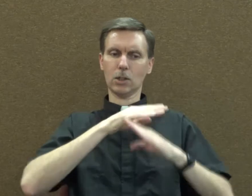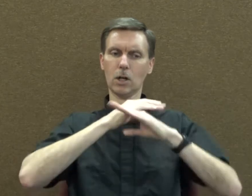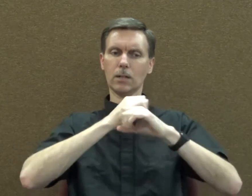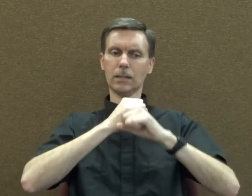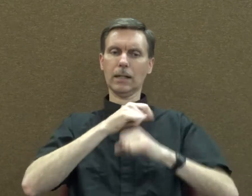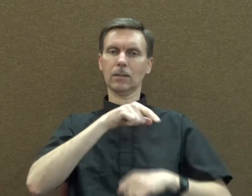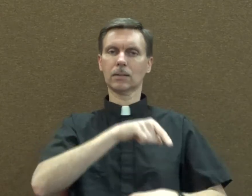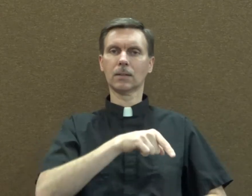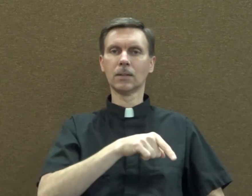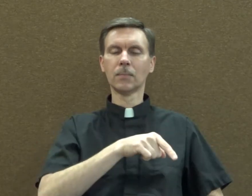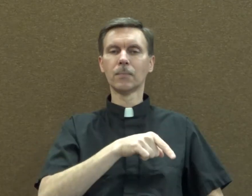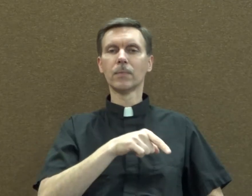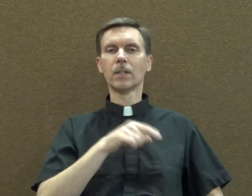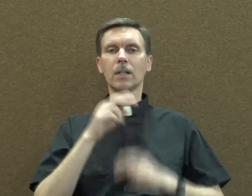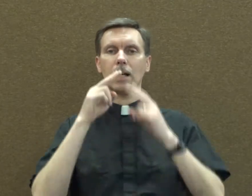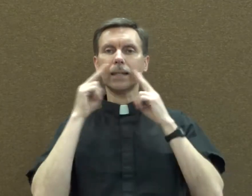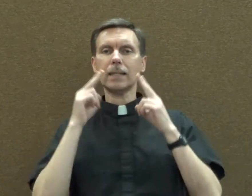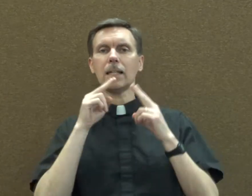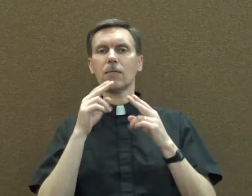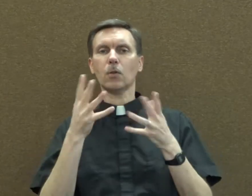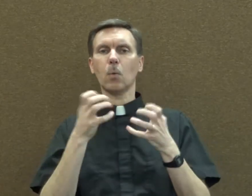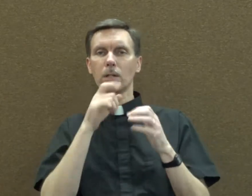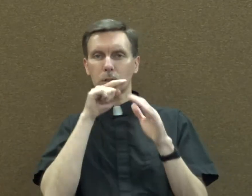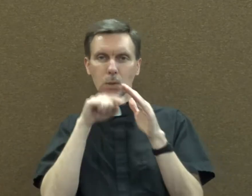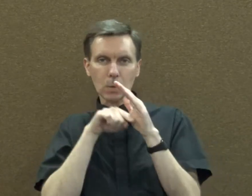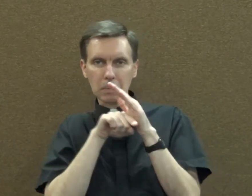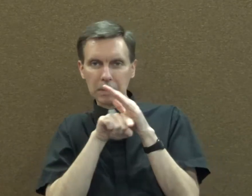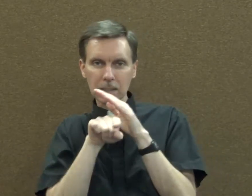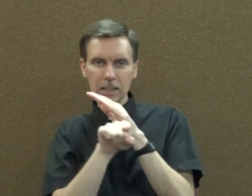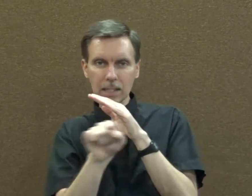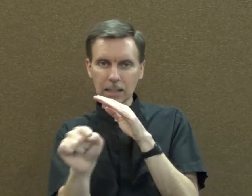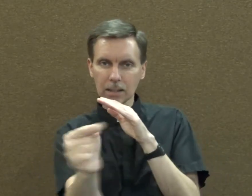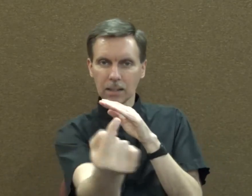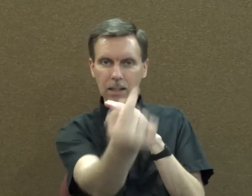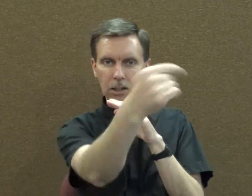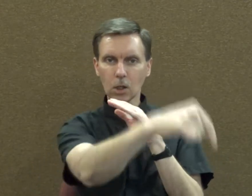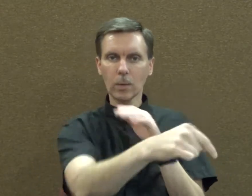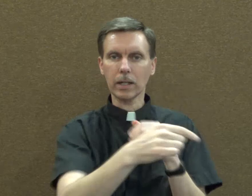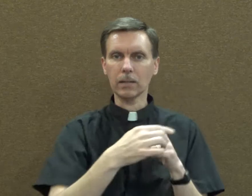guard there. A thief wants to sneak and go in.